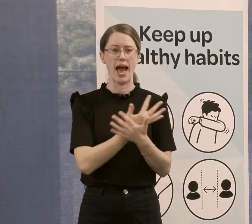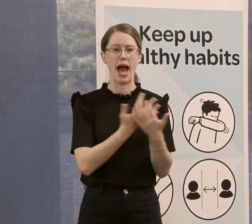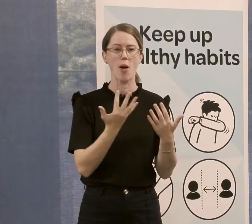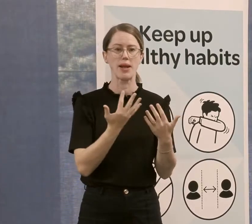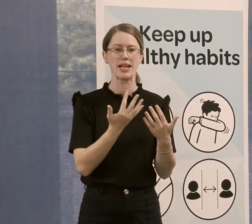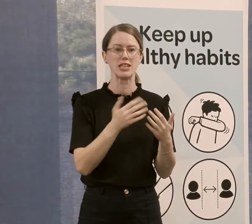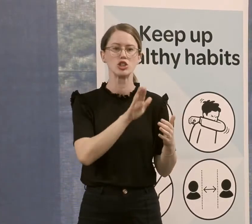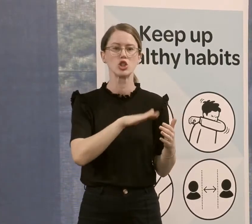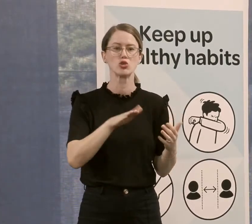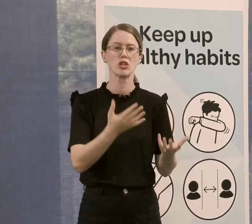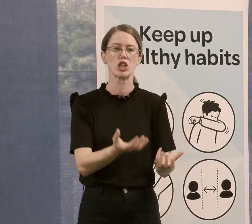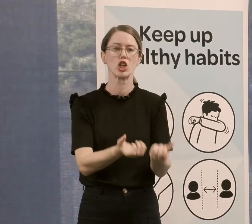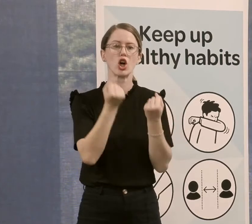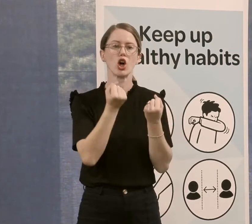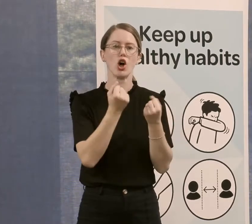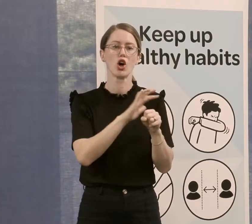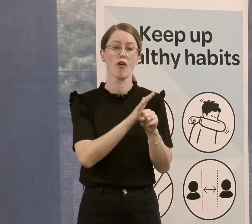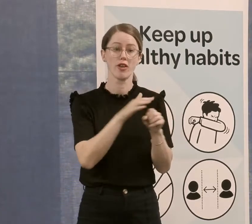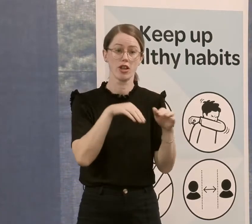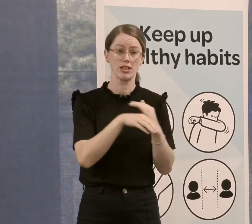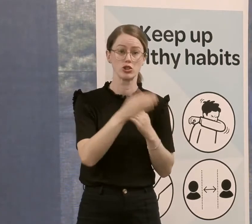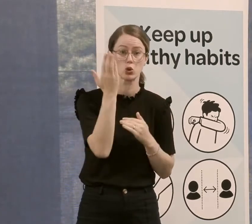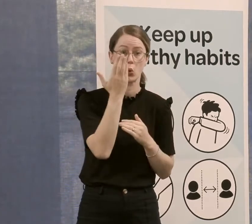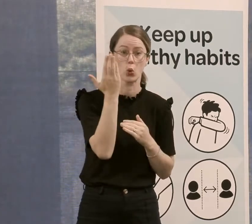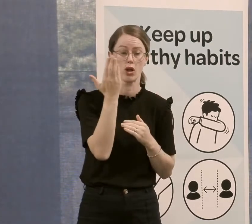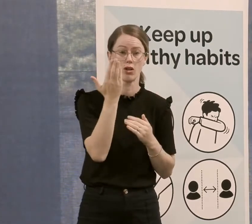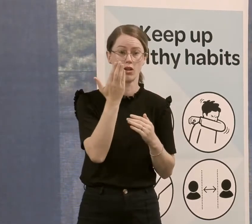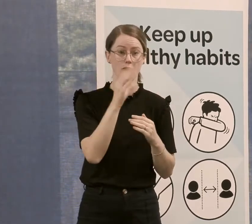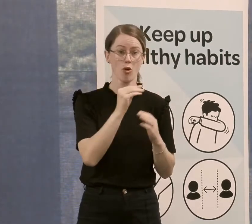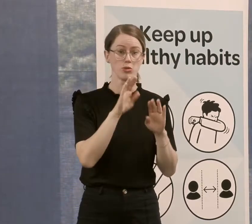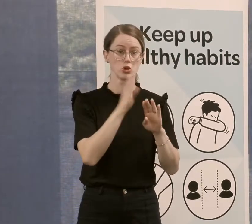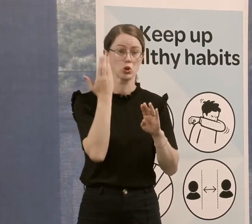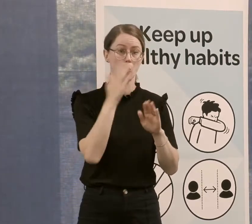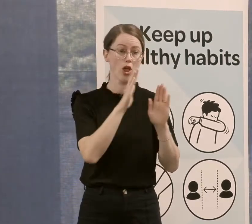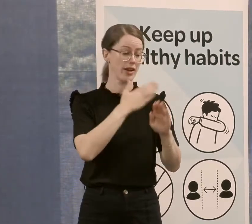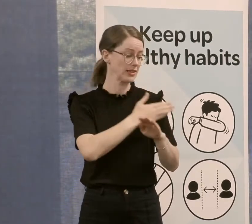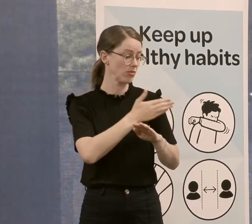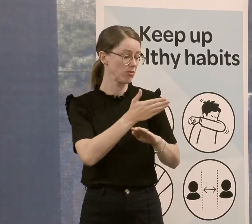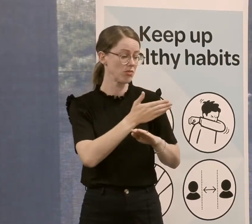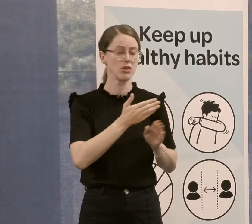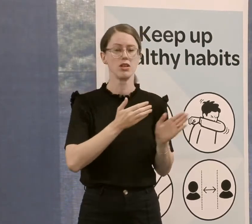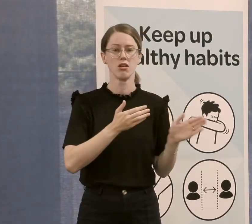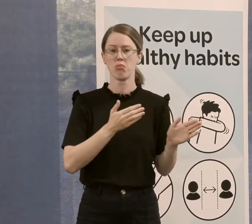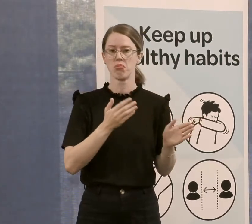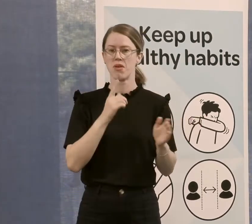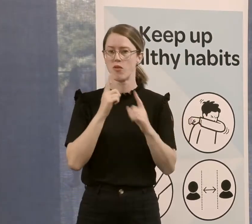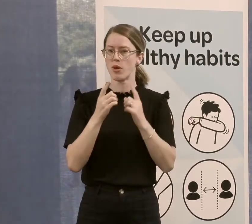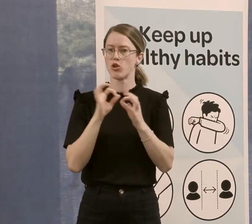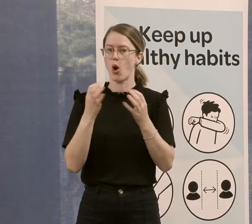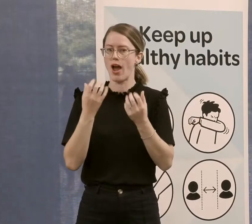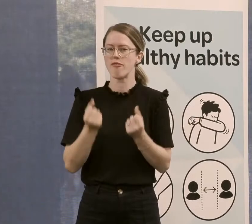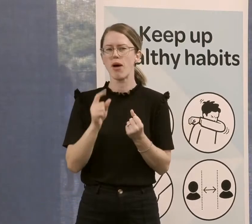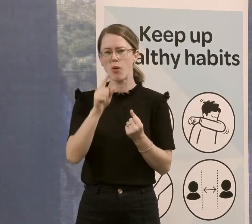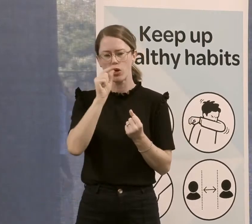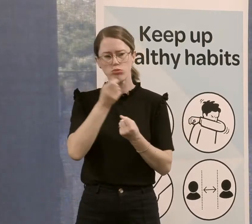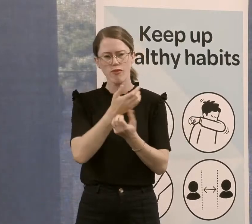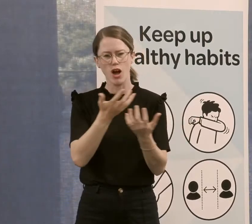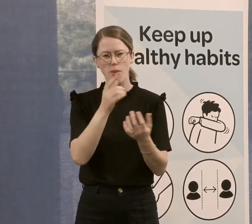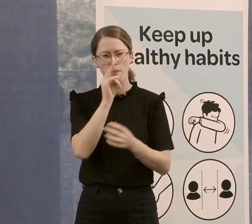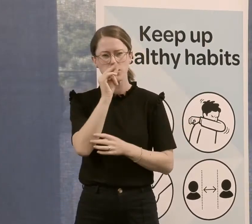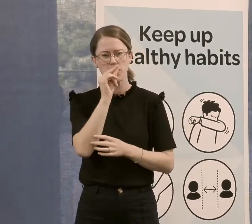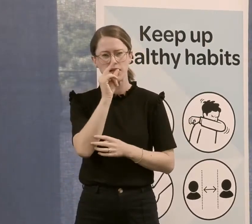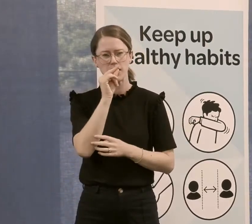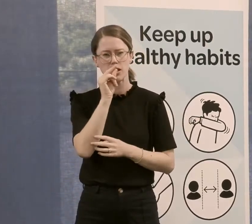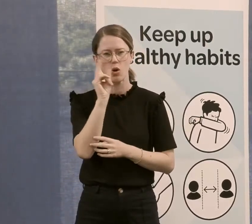COVID at school since the holidays? I don't have that information. What we will be able to do is provide a breakdown, and it may be in the 1 o'clock